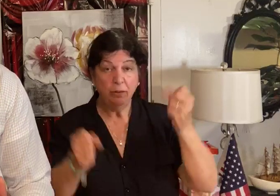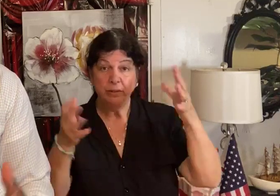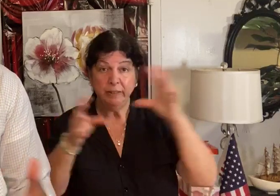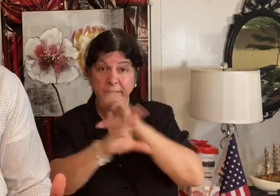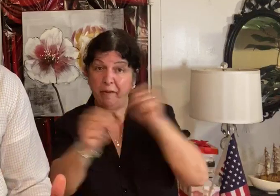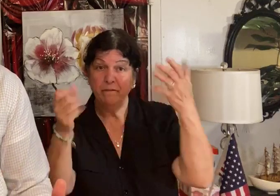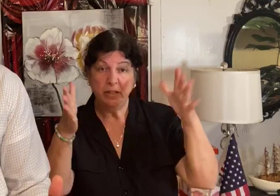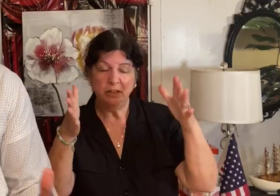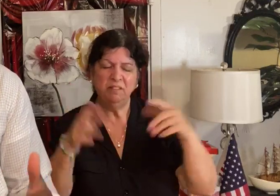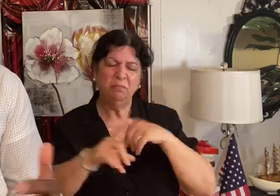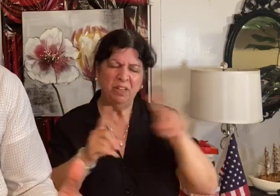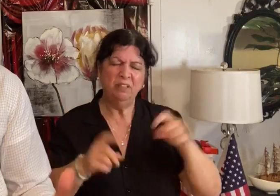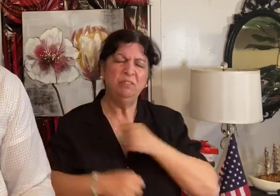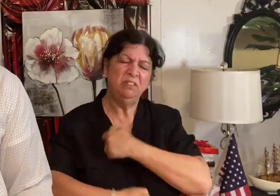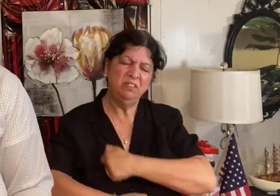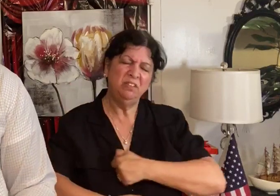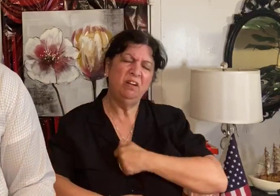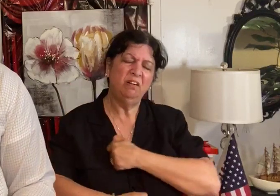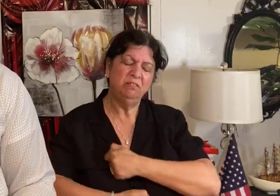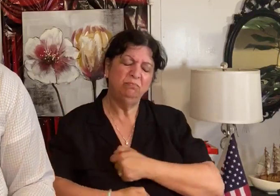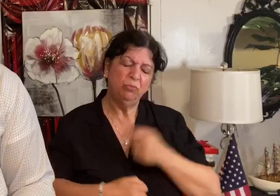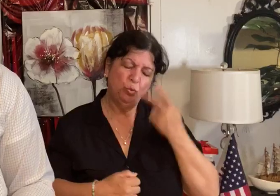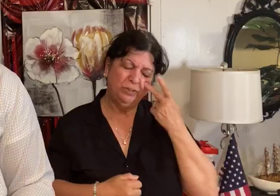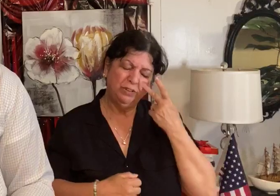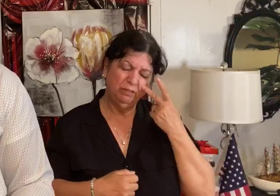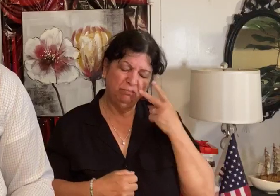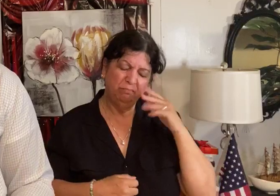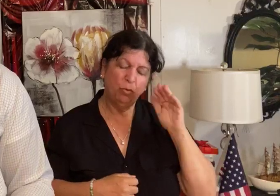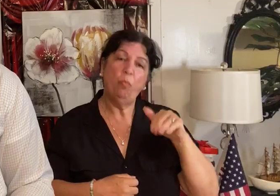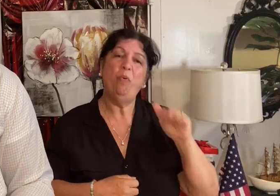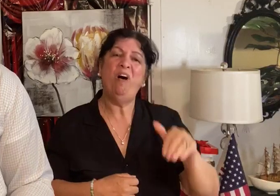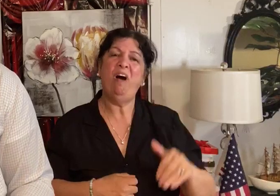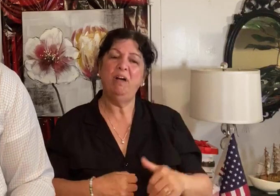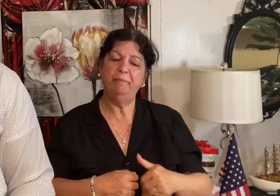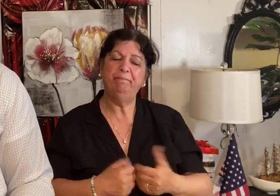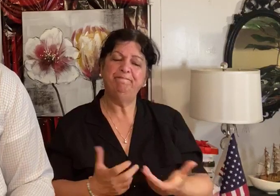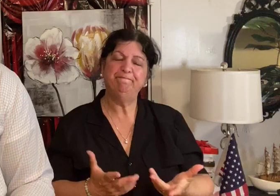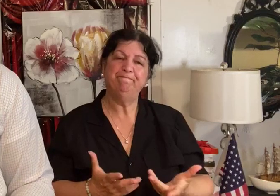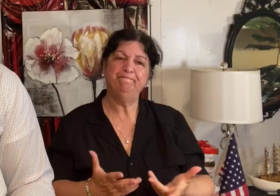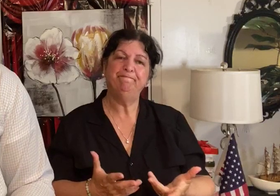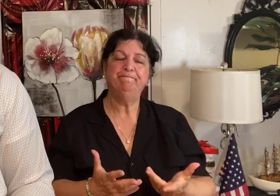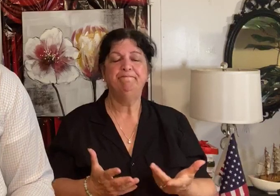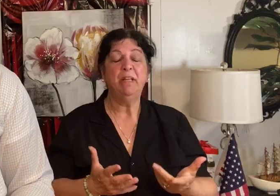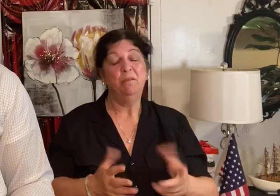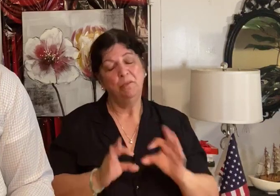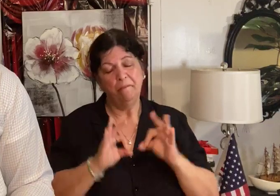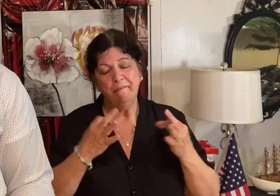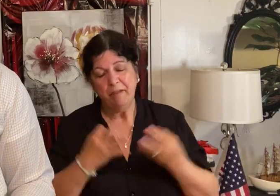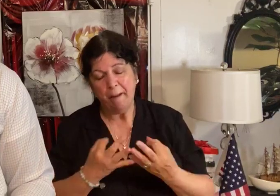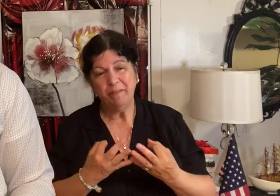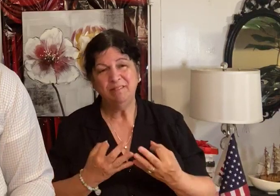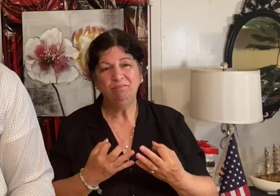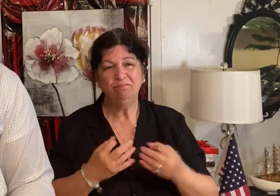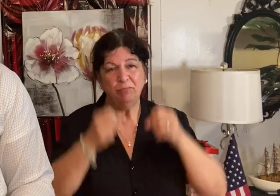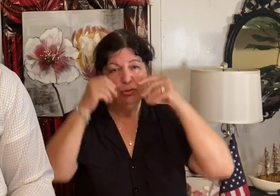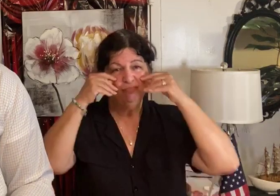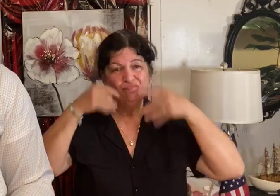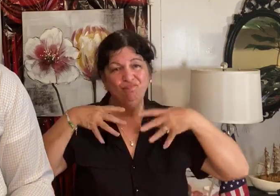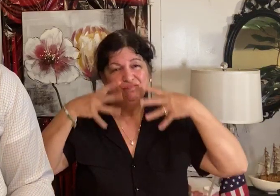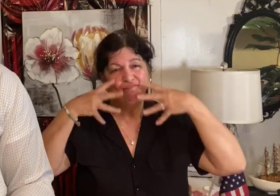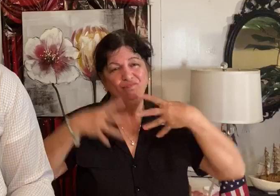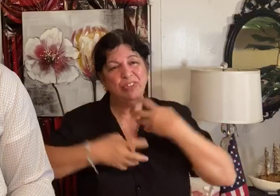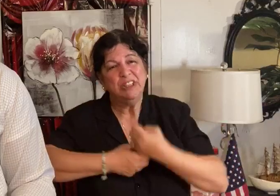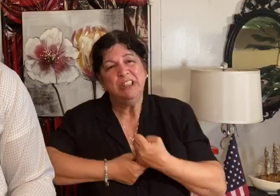also sorrowful that we had to say goodbye to him. And of course, their family is struggling